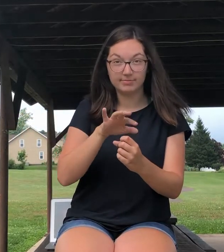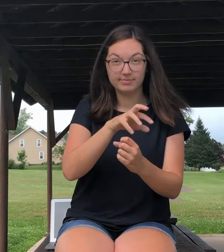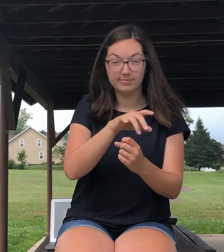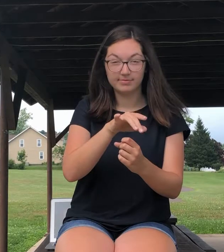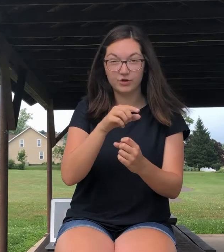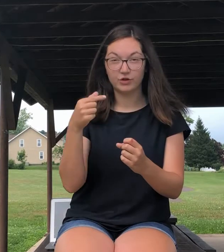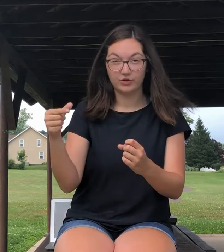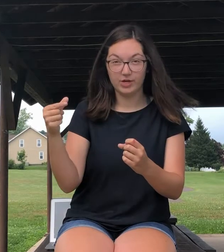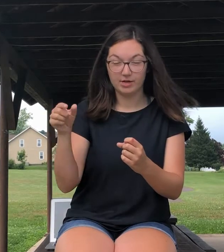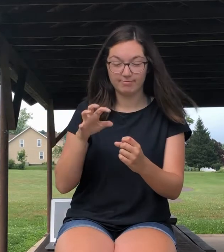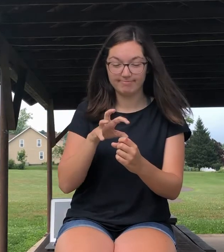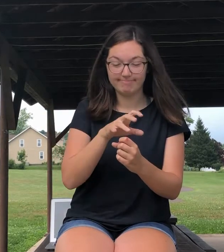Green.